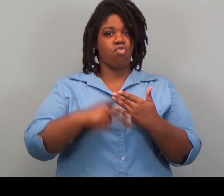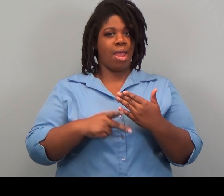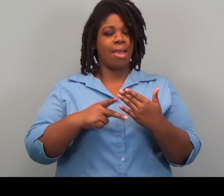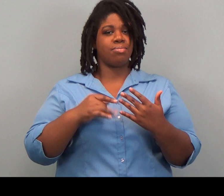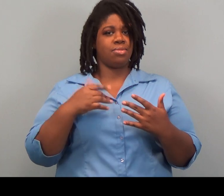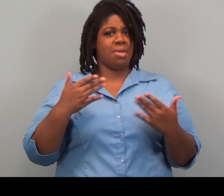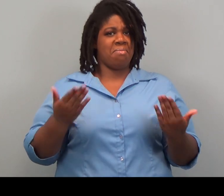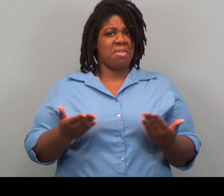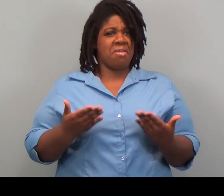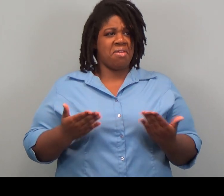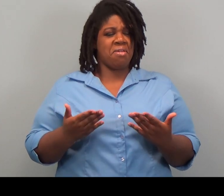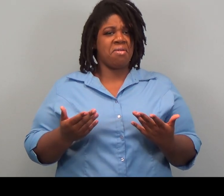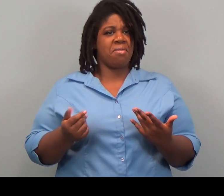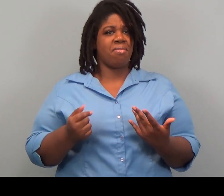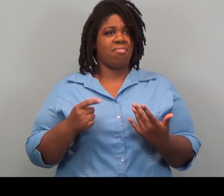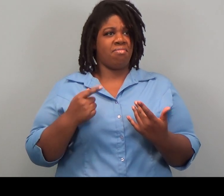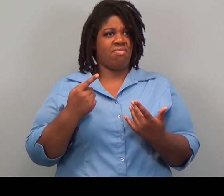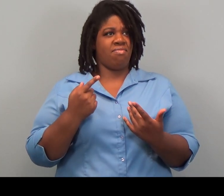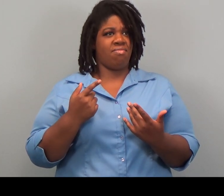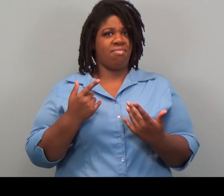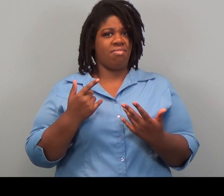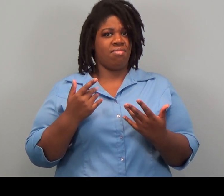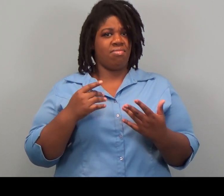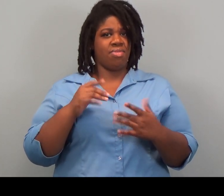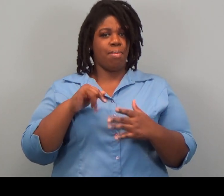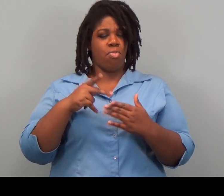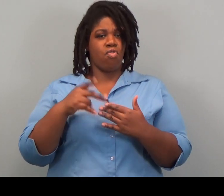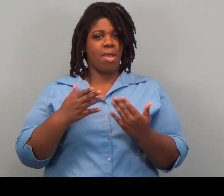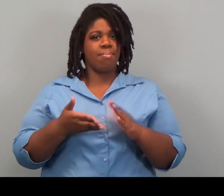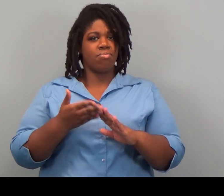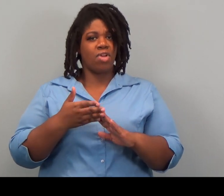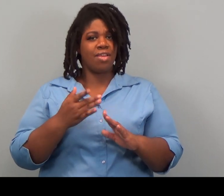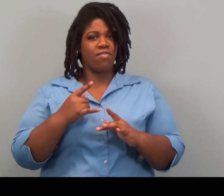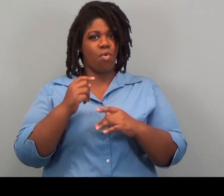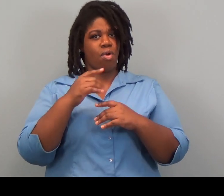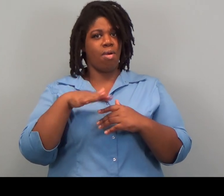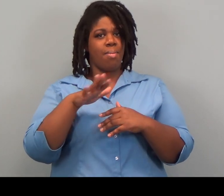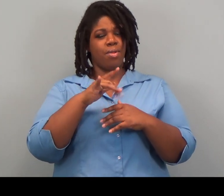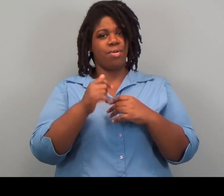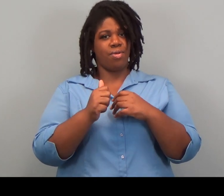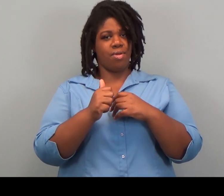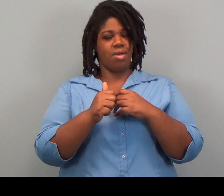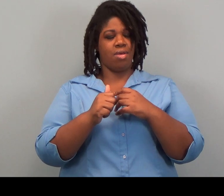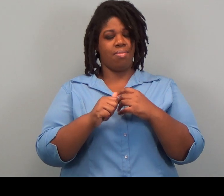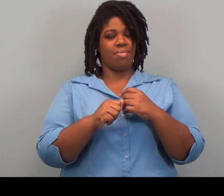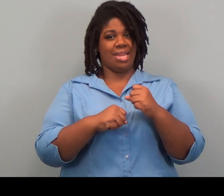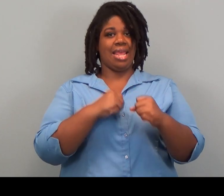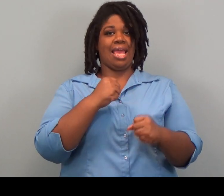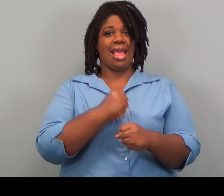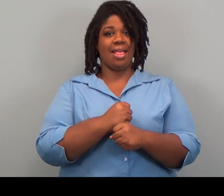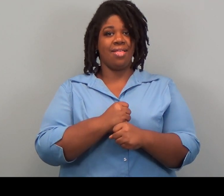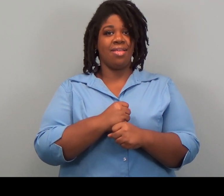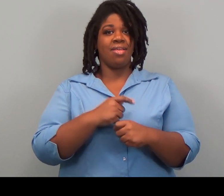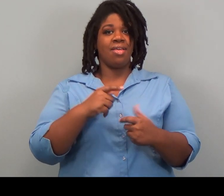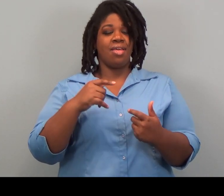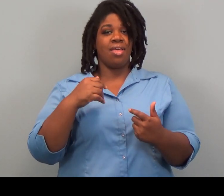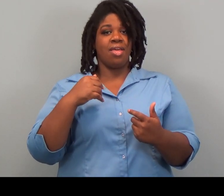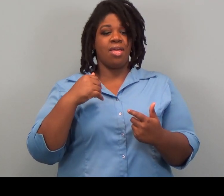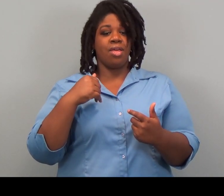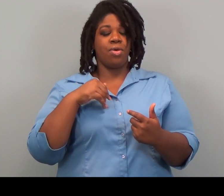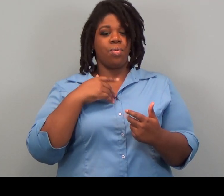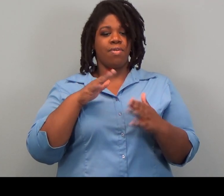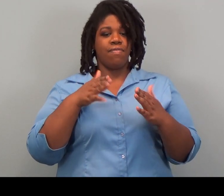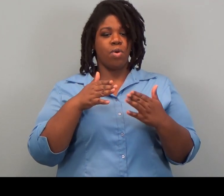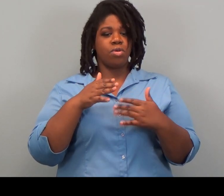An important program for folks that are kind of in between. There's a sweet spot with Jumpstart. So folks that have